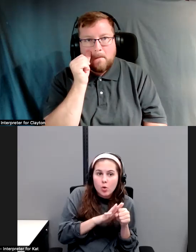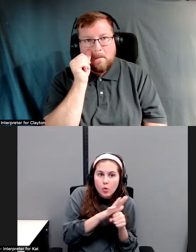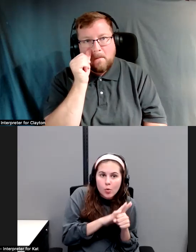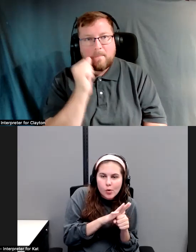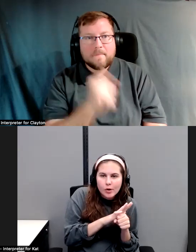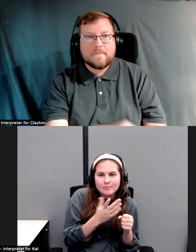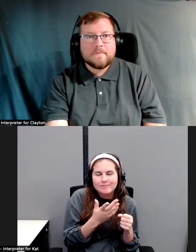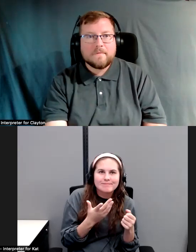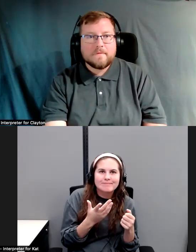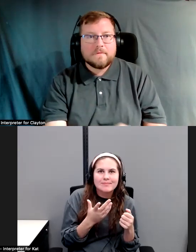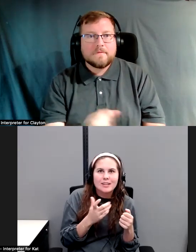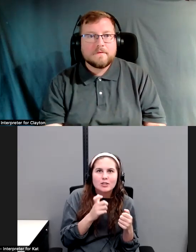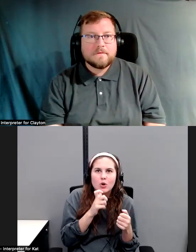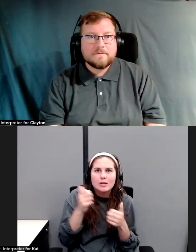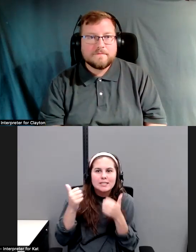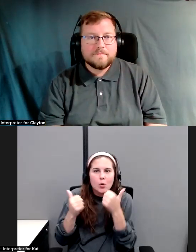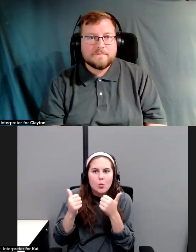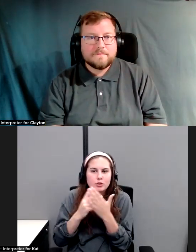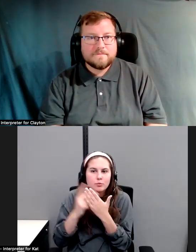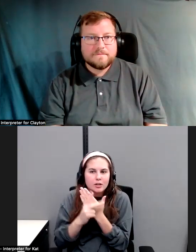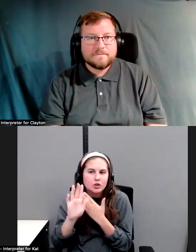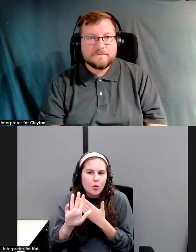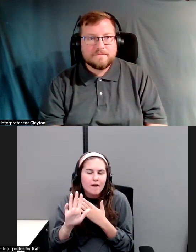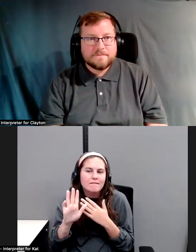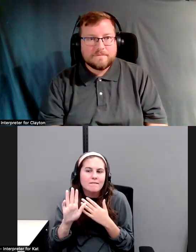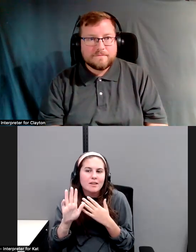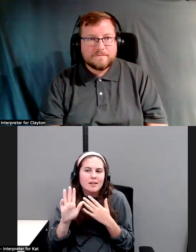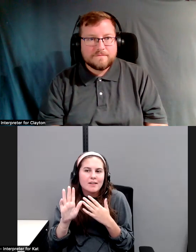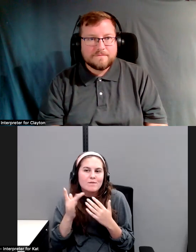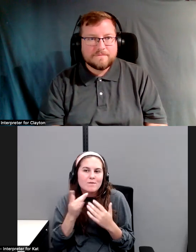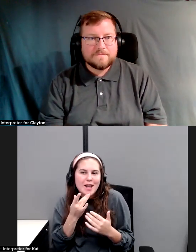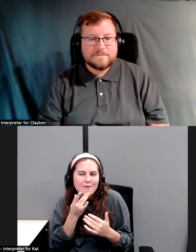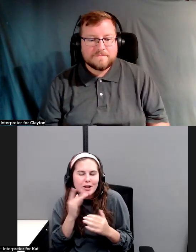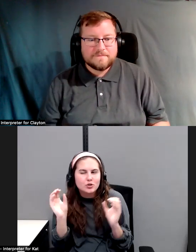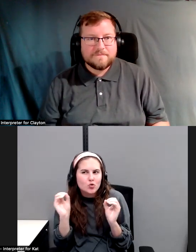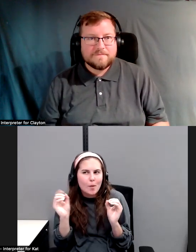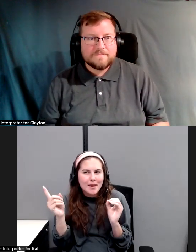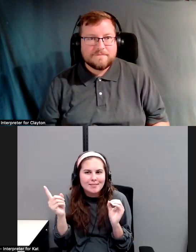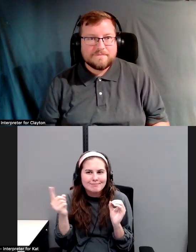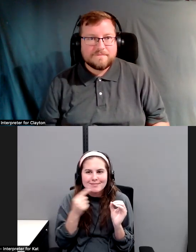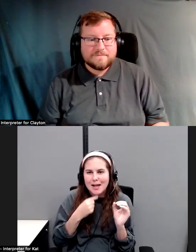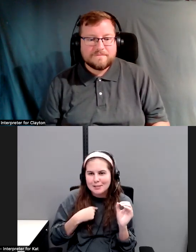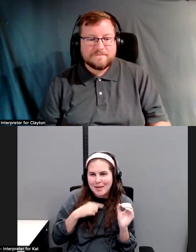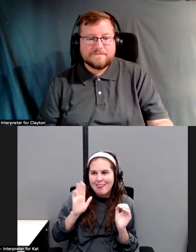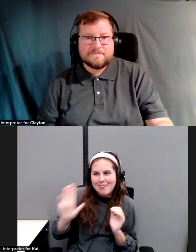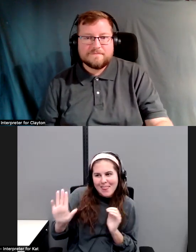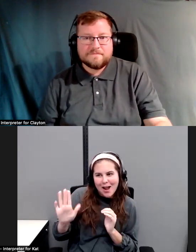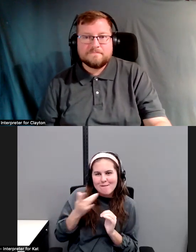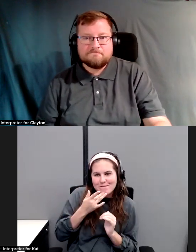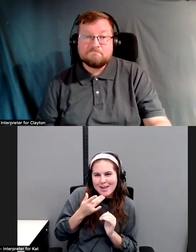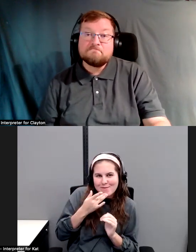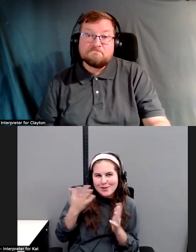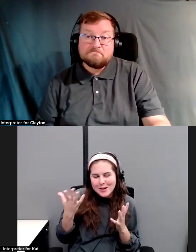to say which project your favorite, because nobody tells me what their favorite, because they work so hard, all of them. So if you